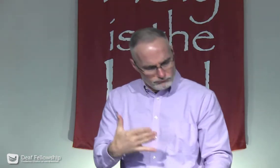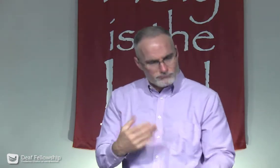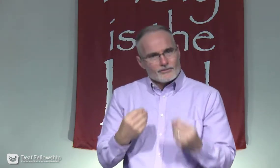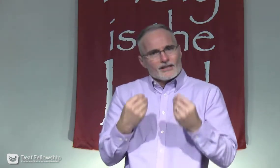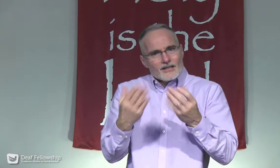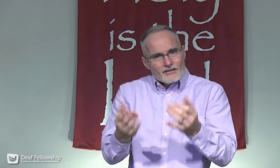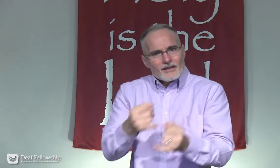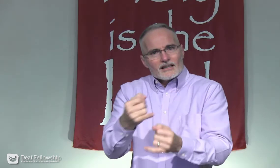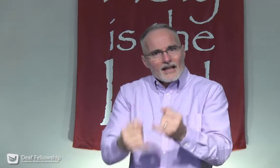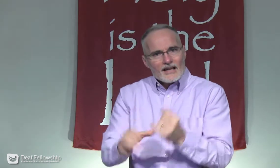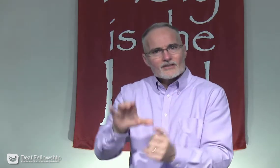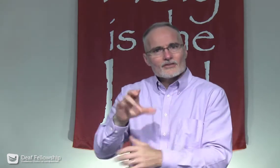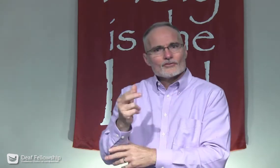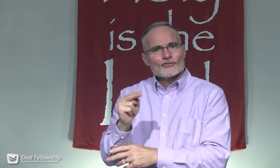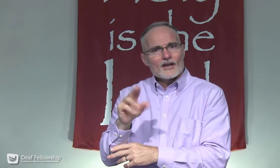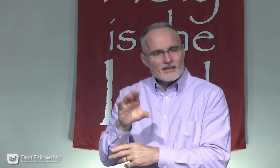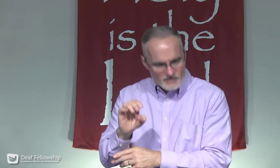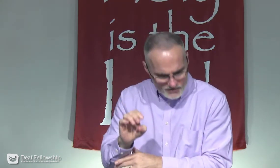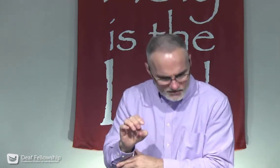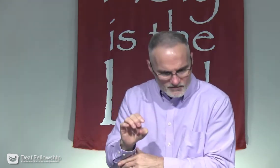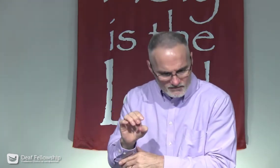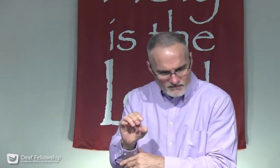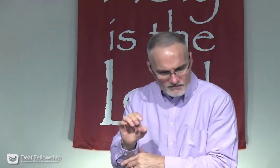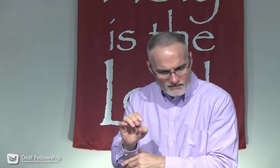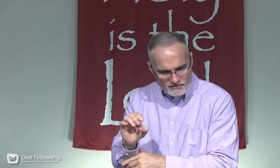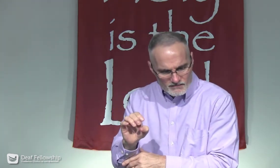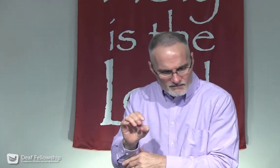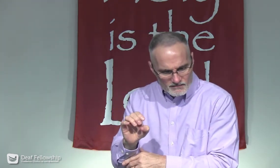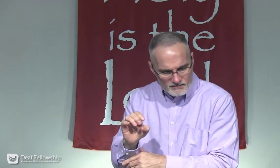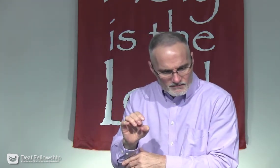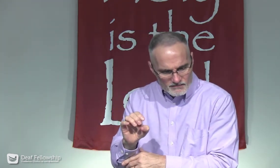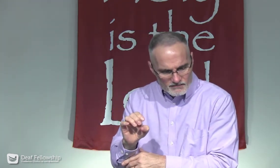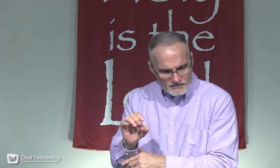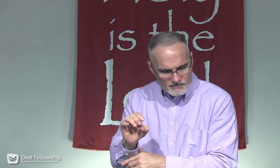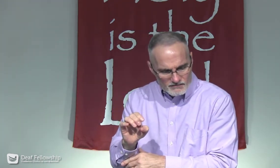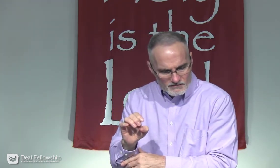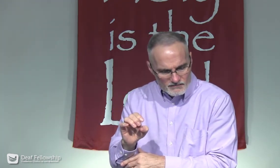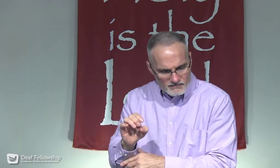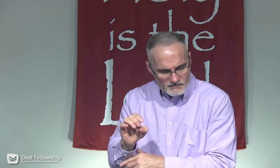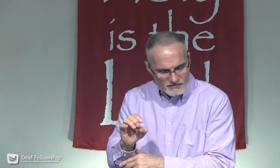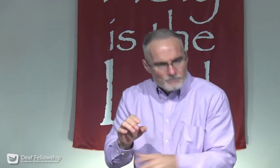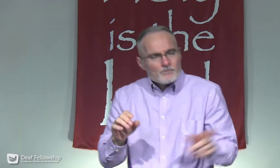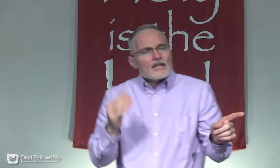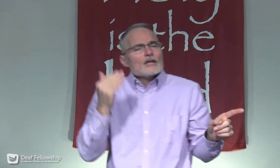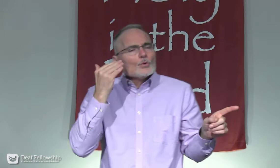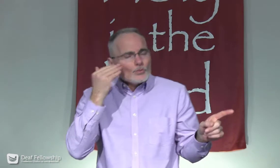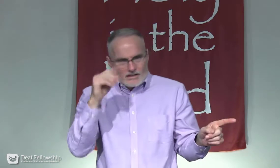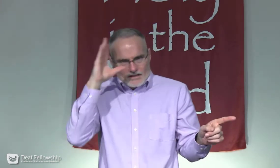But here in this passage, God does give a second chance, one final chance.